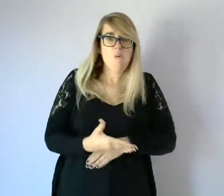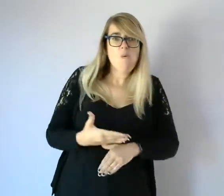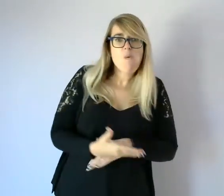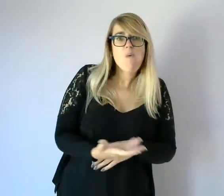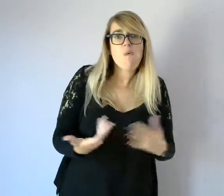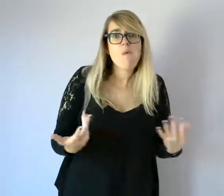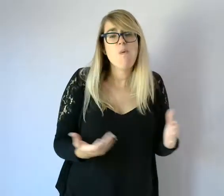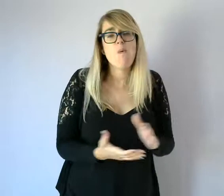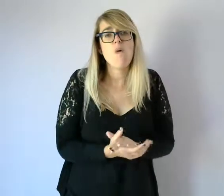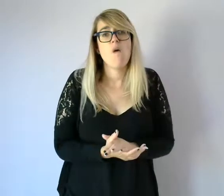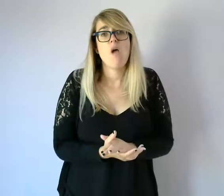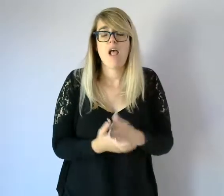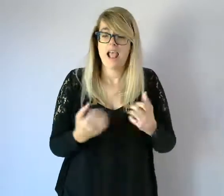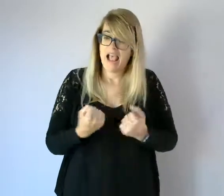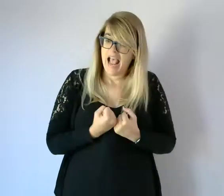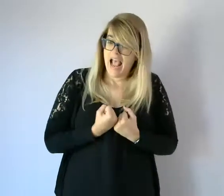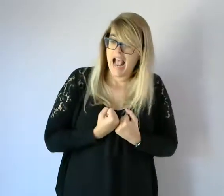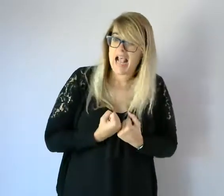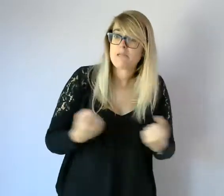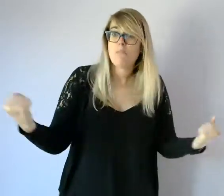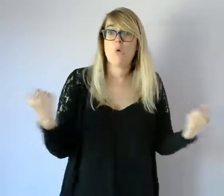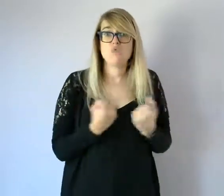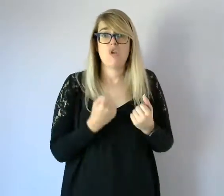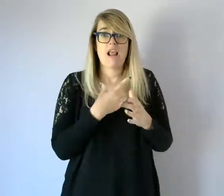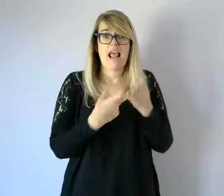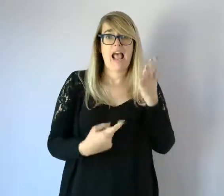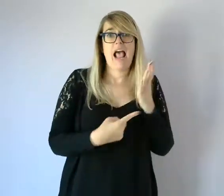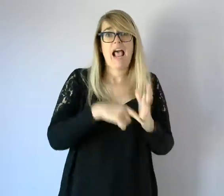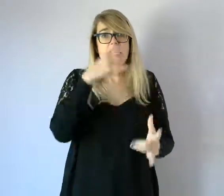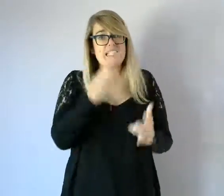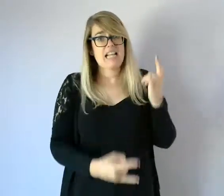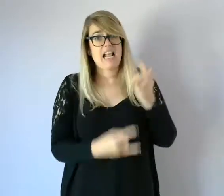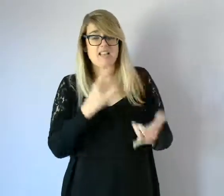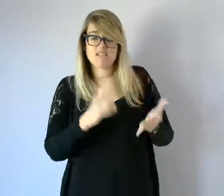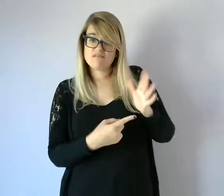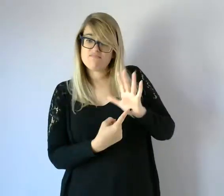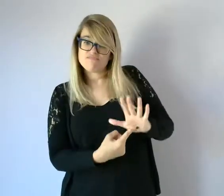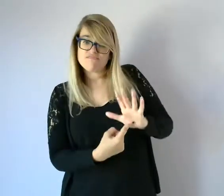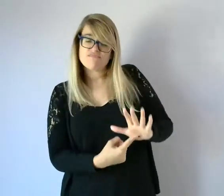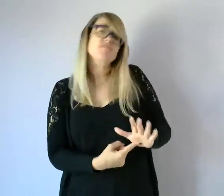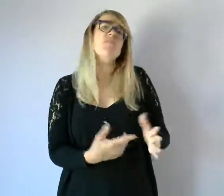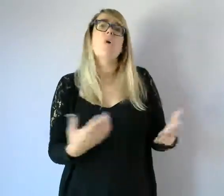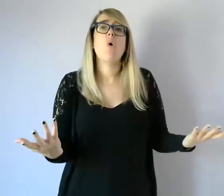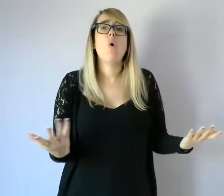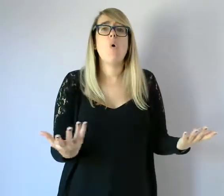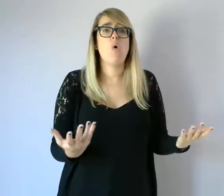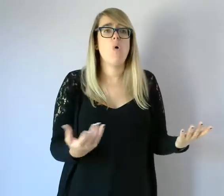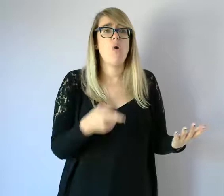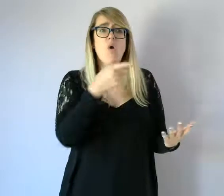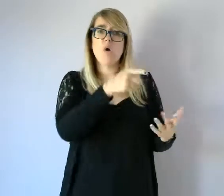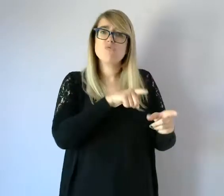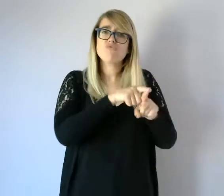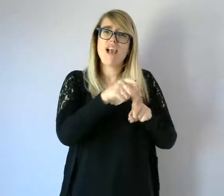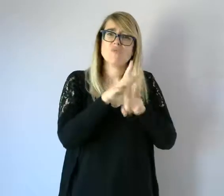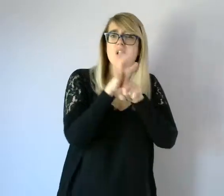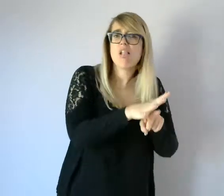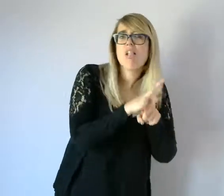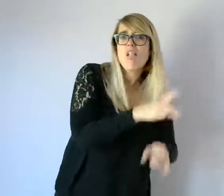indecent exposure and sexual acts, or sexual acts to which the adult has not consented or was pressured